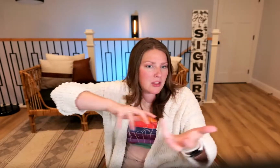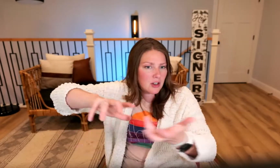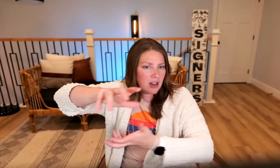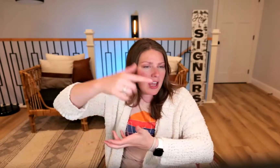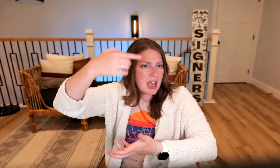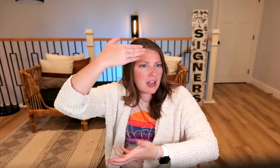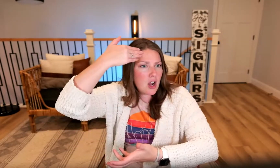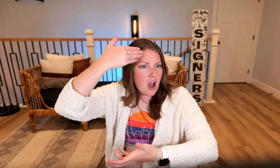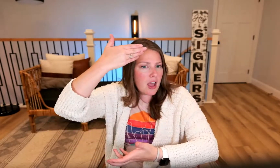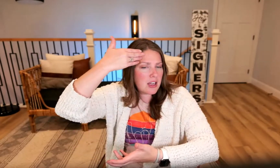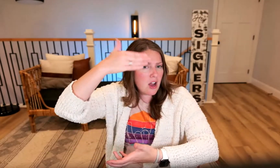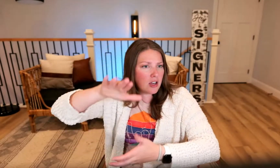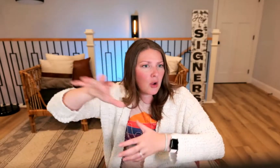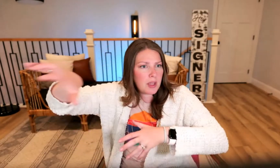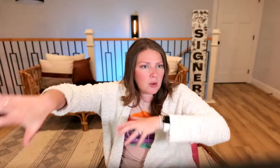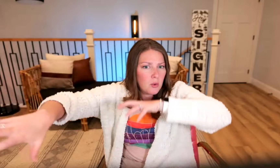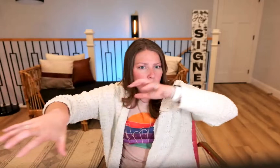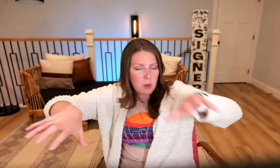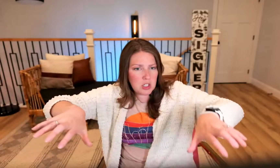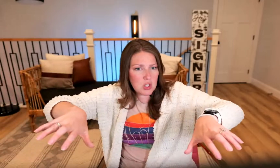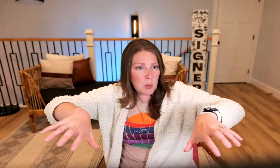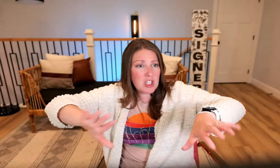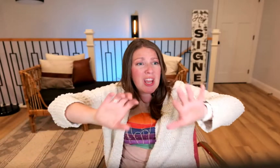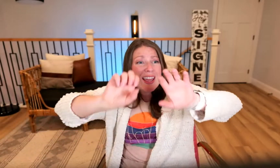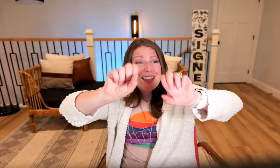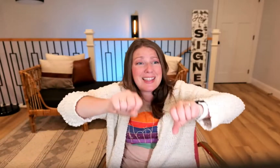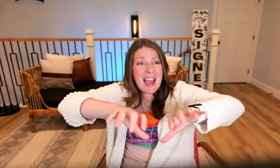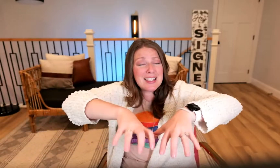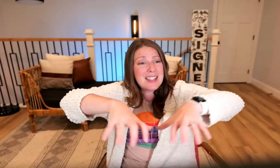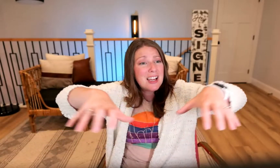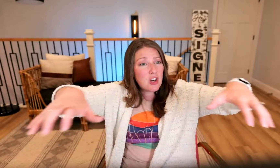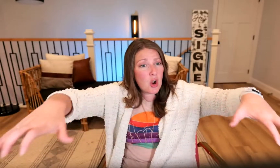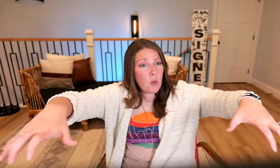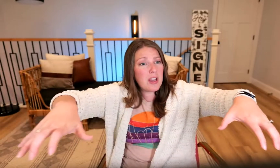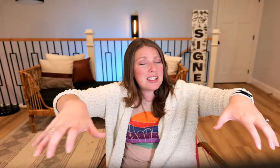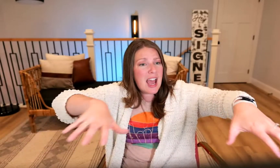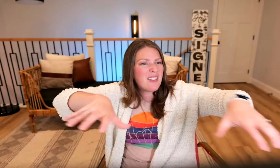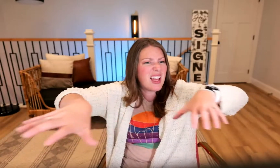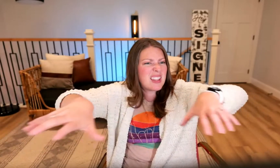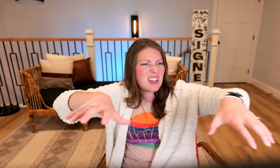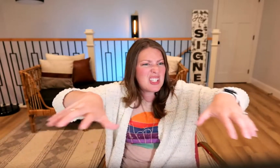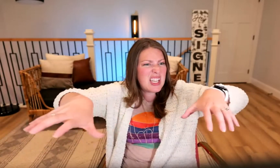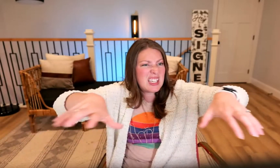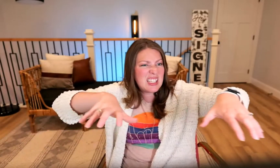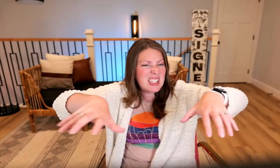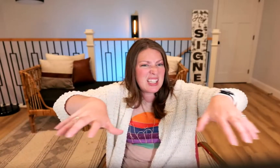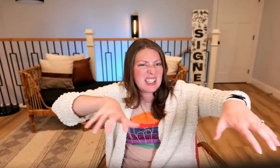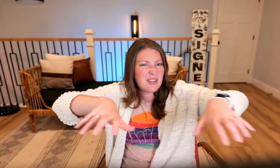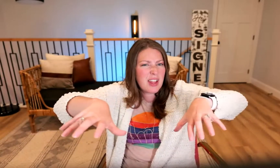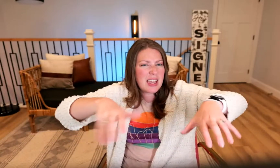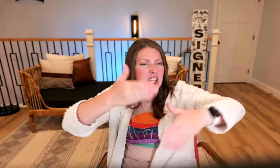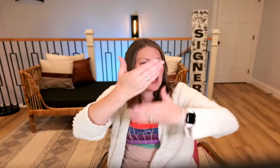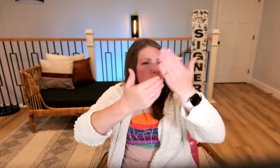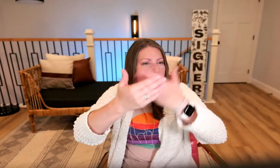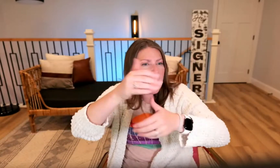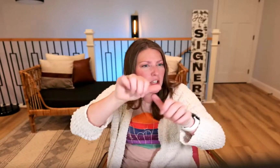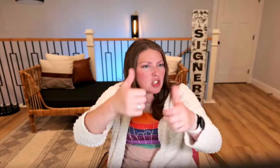together and not knowing which is which. Yes, they're going to have like their tendencies of like, you know, hand